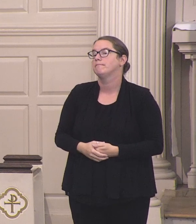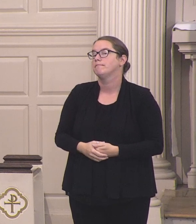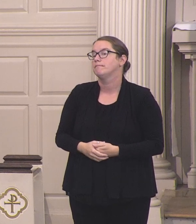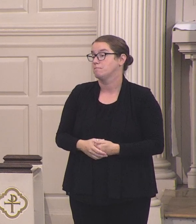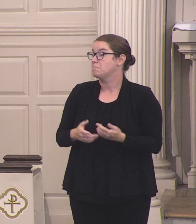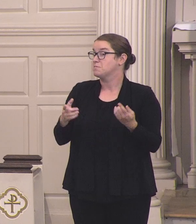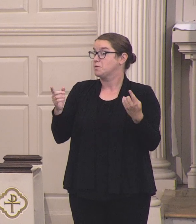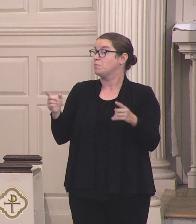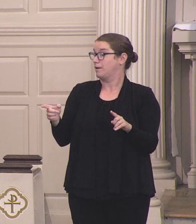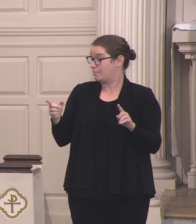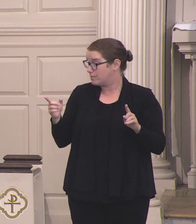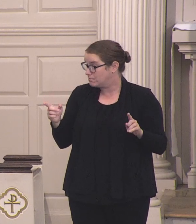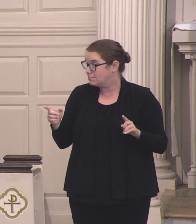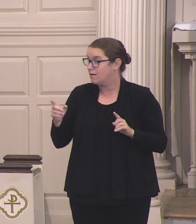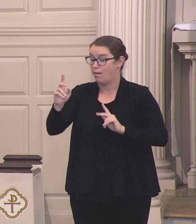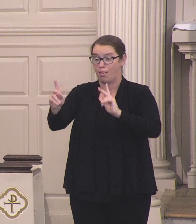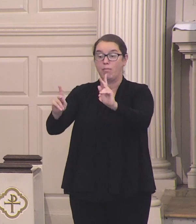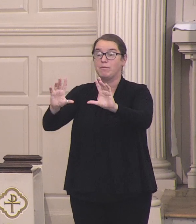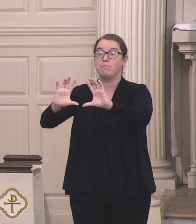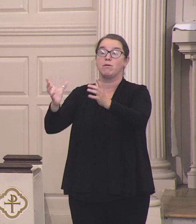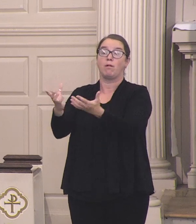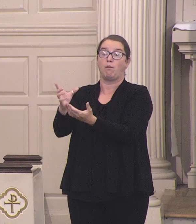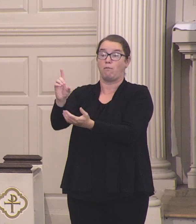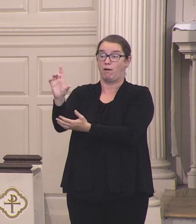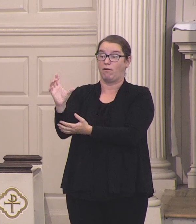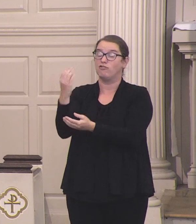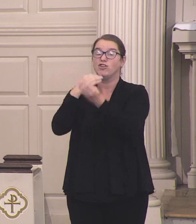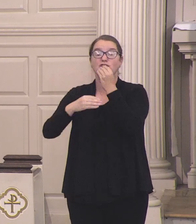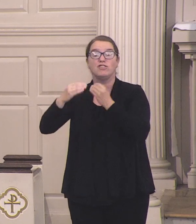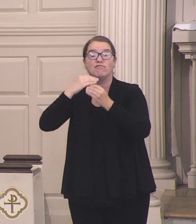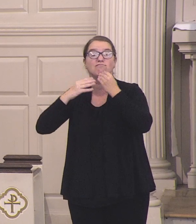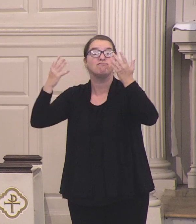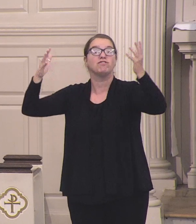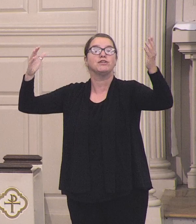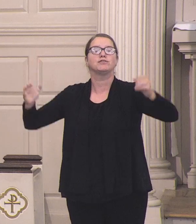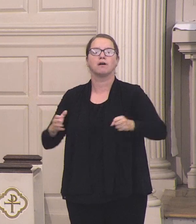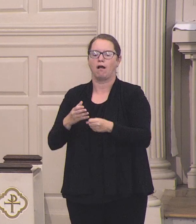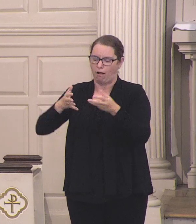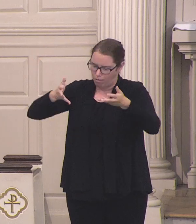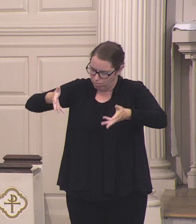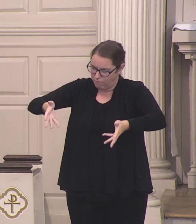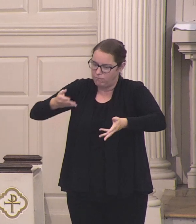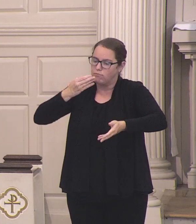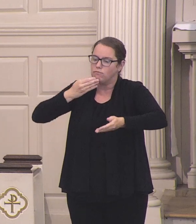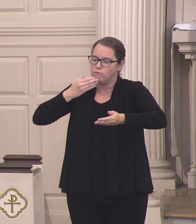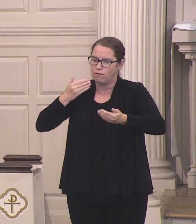And when they had eaten, there was some left over, as the Lord had said.